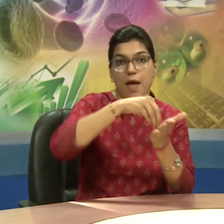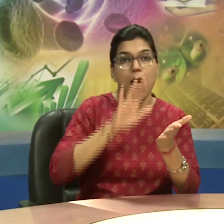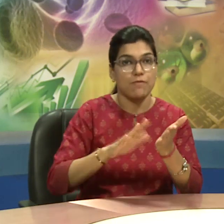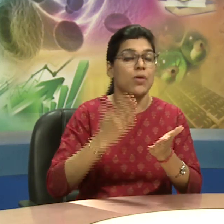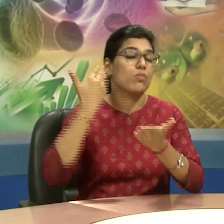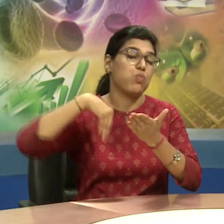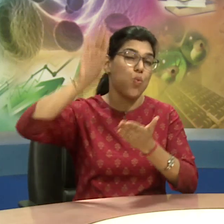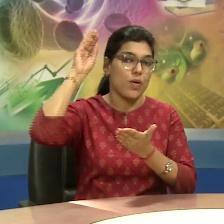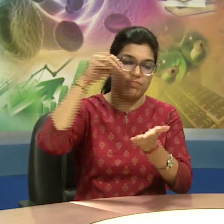marketplace.